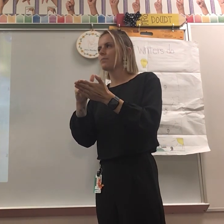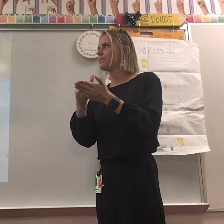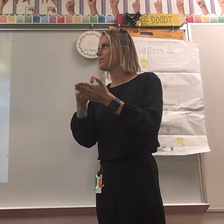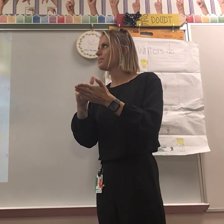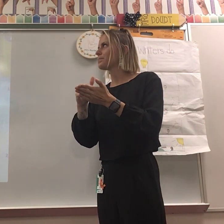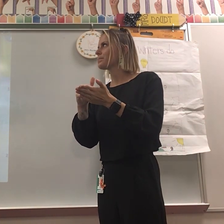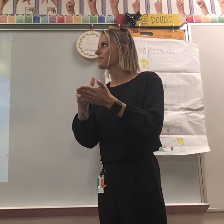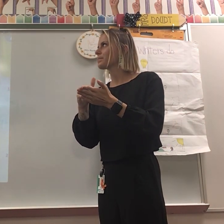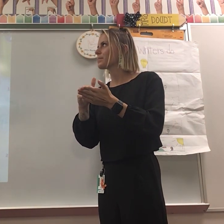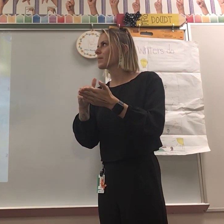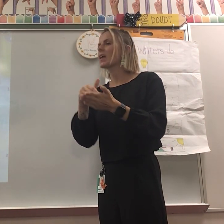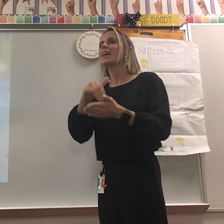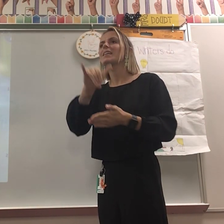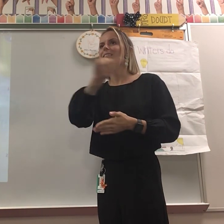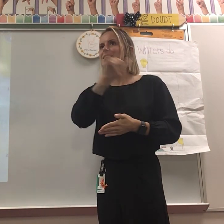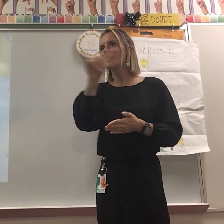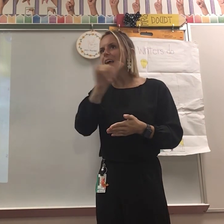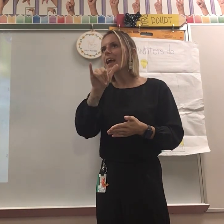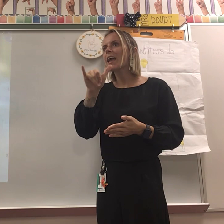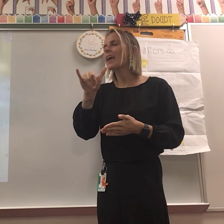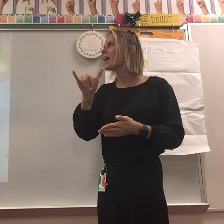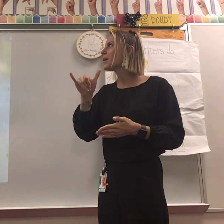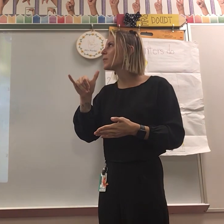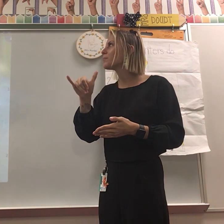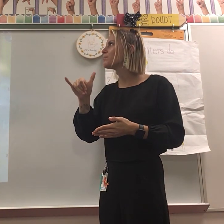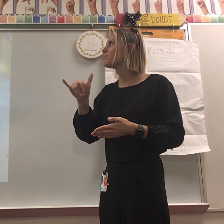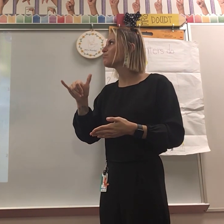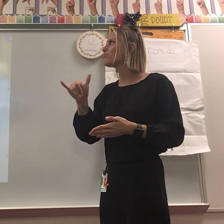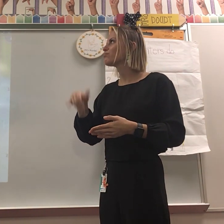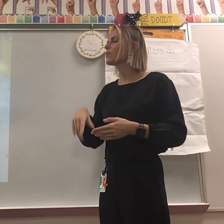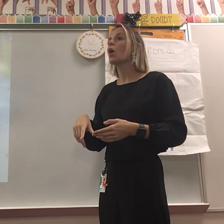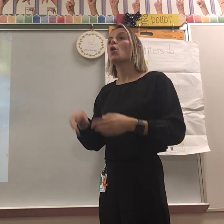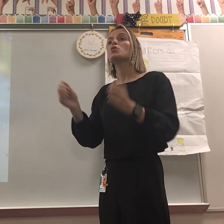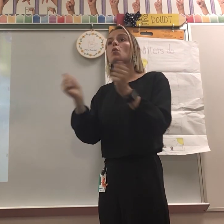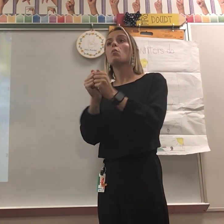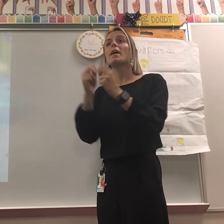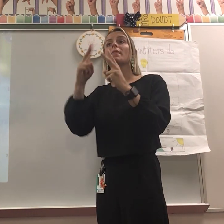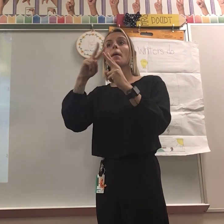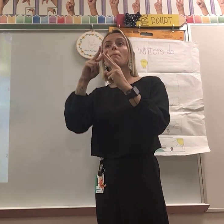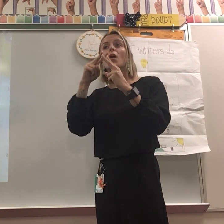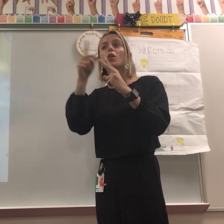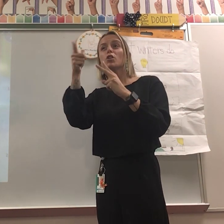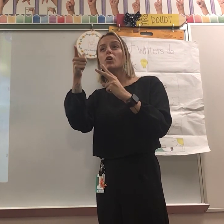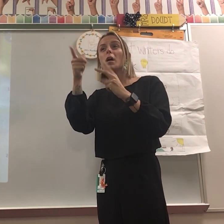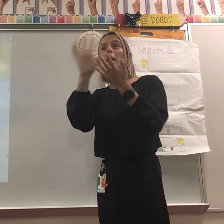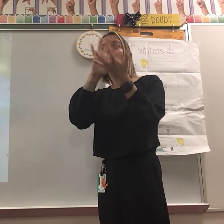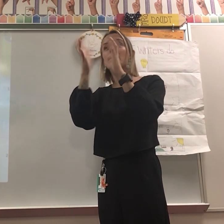Okay, thank you. So, with the partner, we're going to compare. There were two stories we read. What were the stories we read?